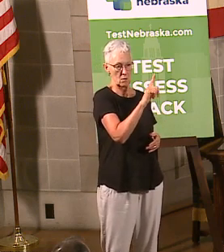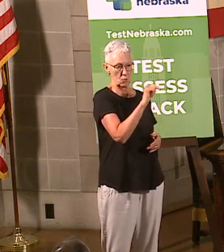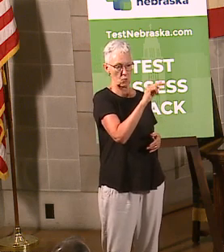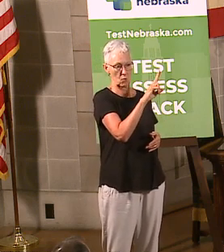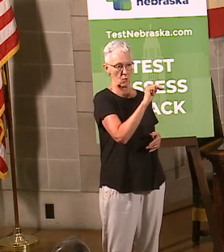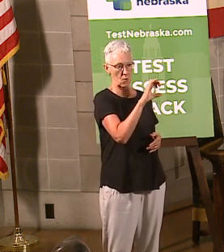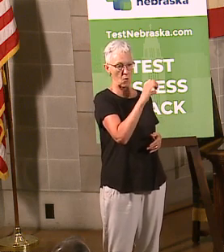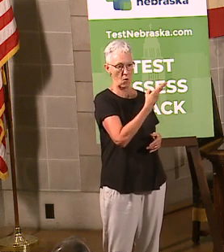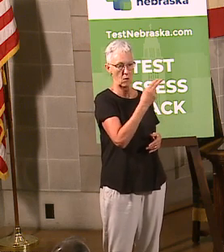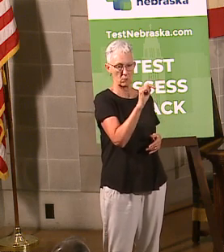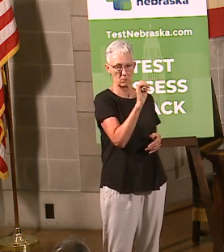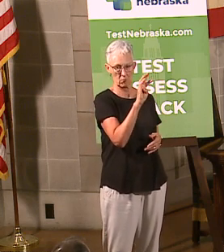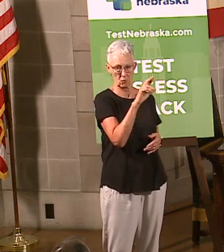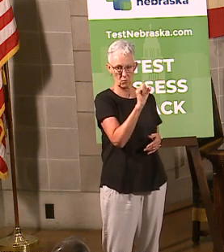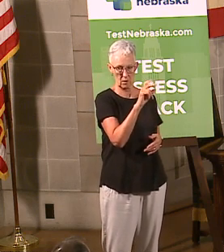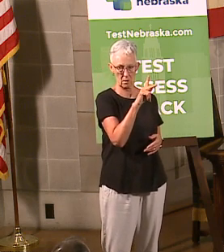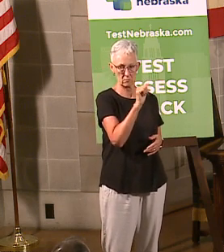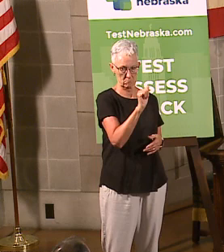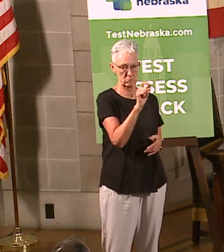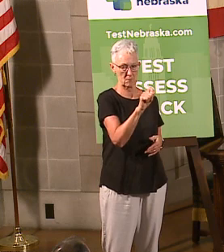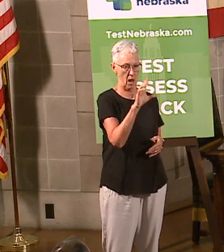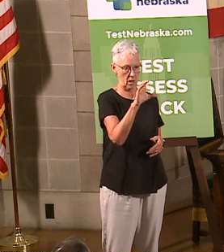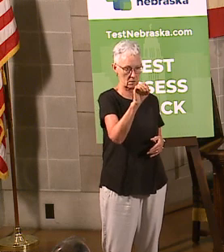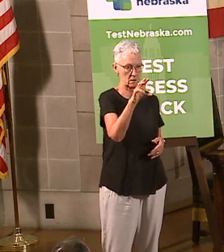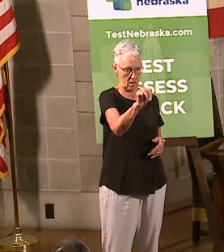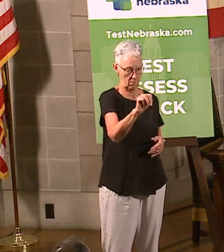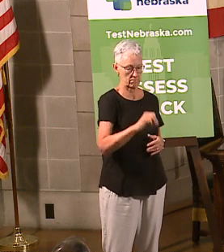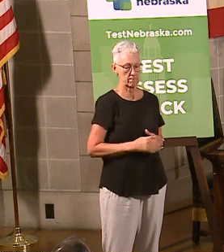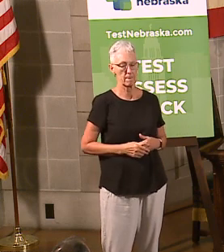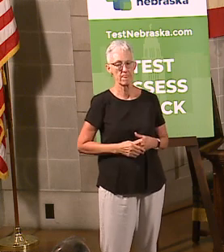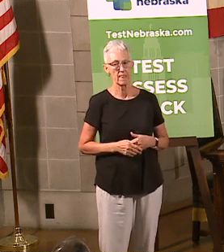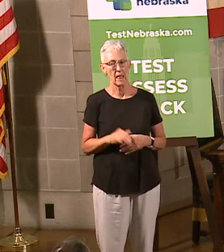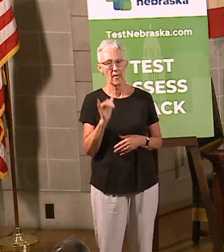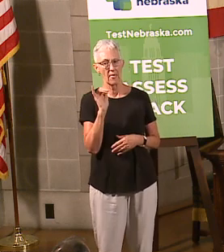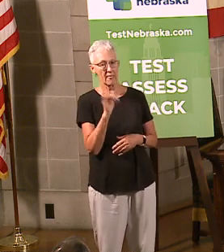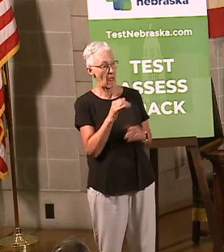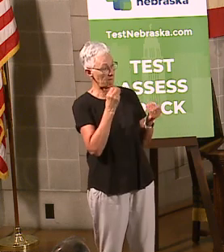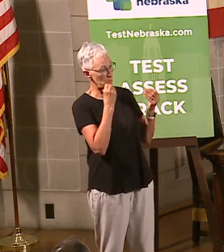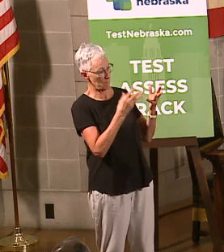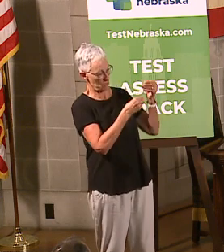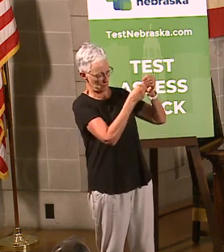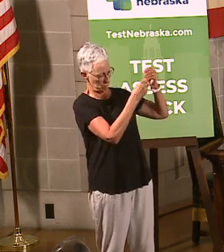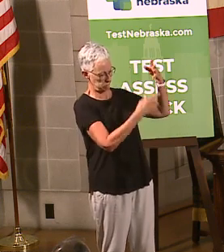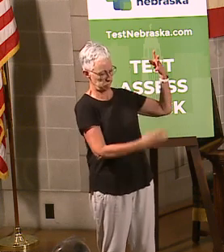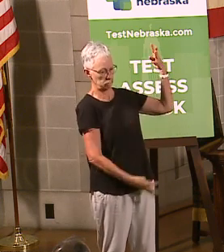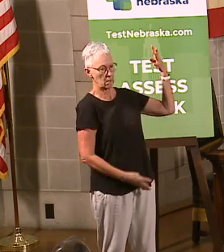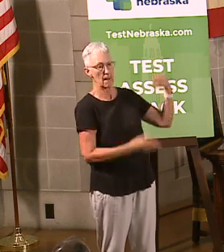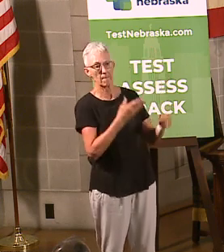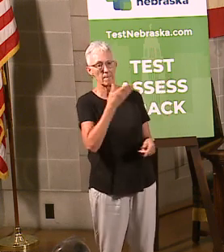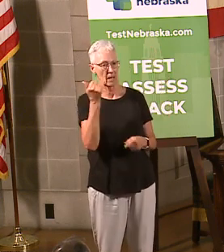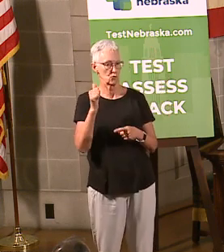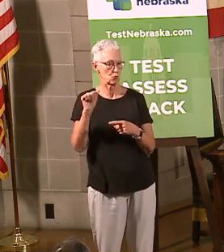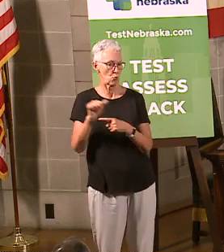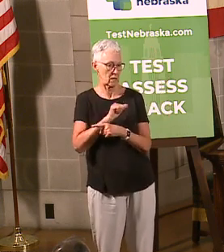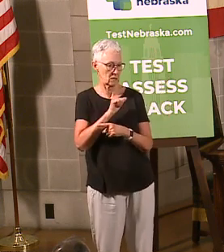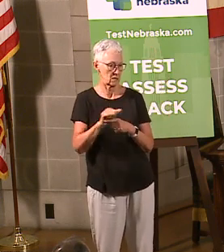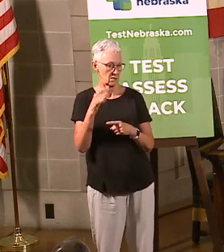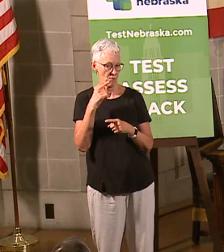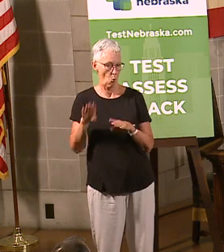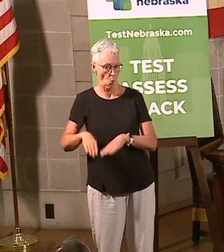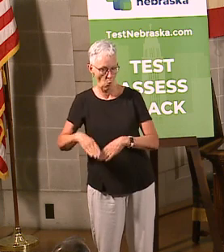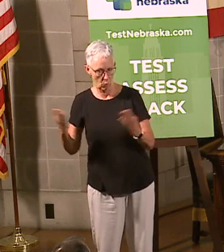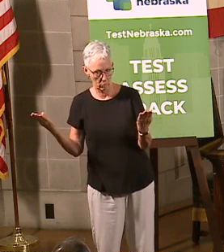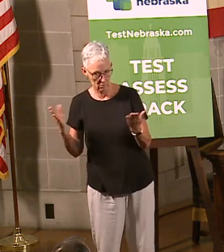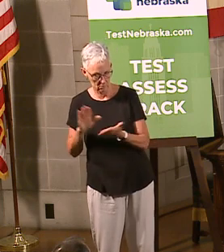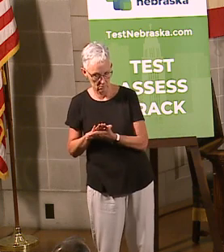www.launchne.com. This guidance really will be helping find the best practices that are taking place. Now, we've been fortunate to have a lot of